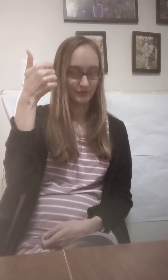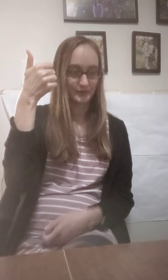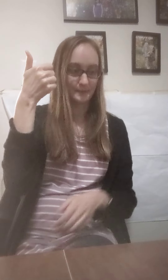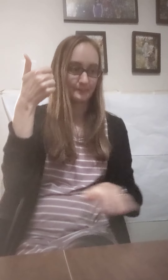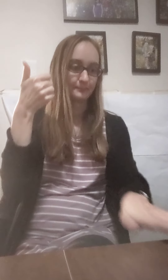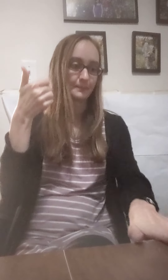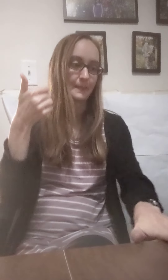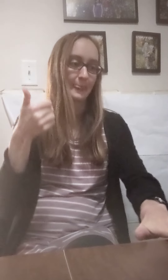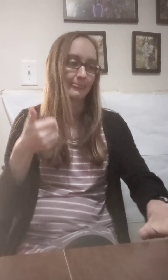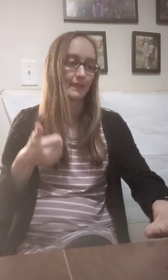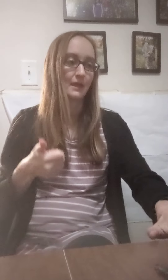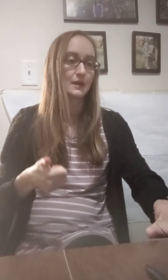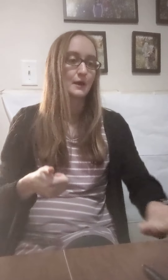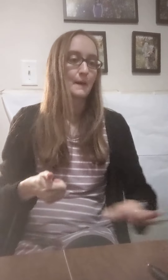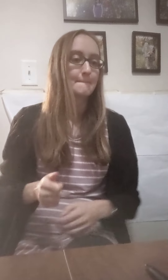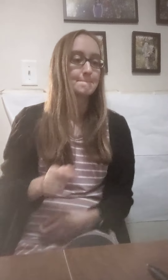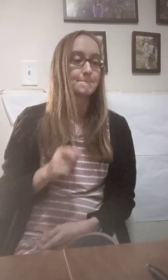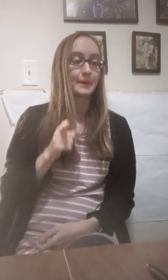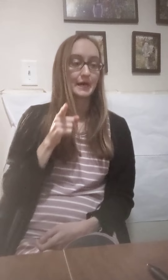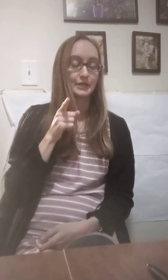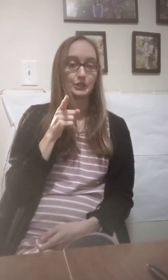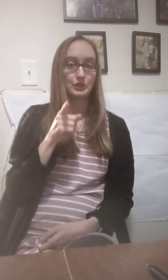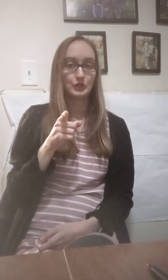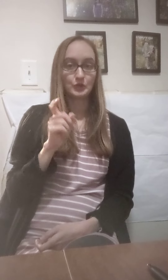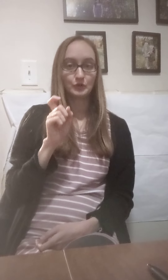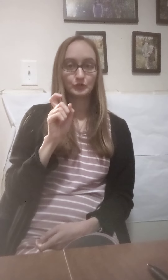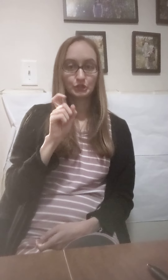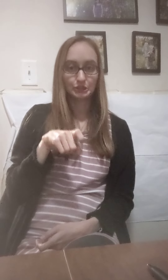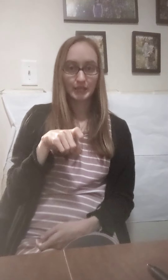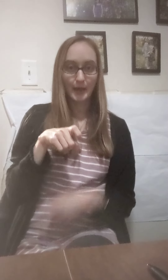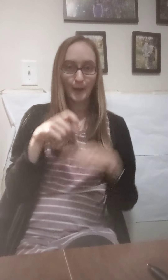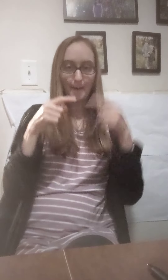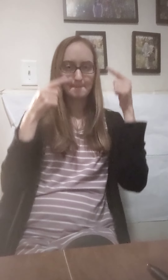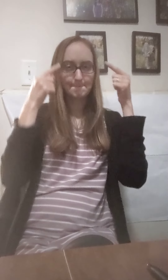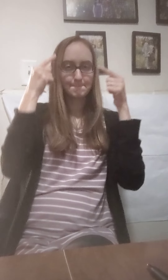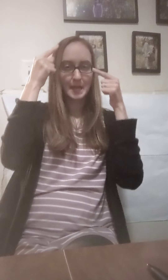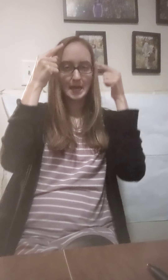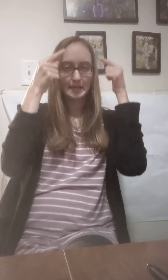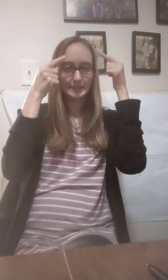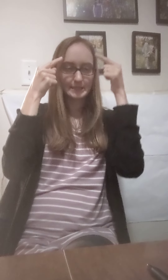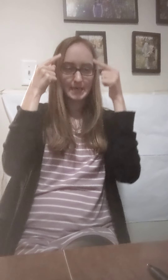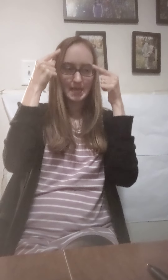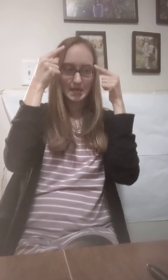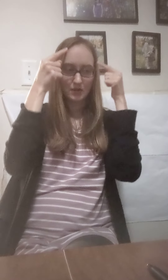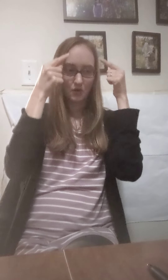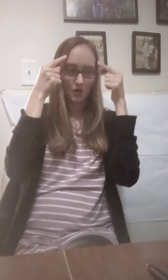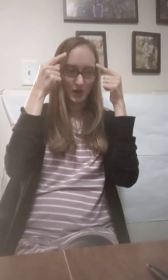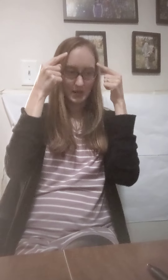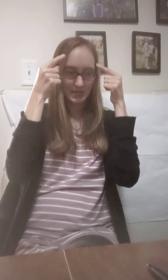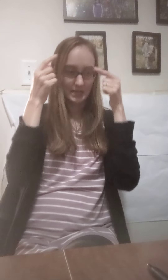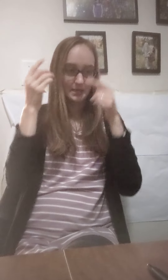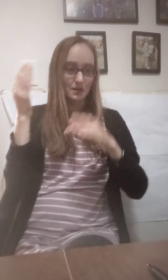but you shall meditate on it